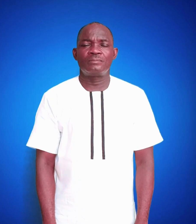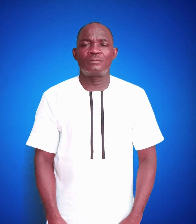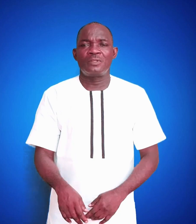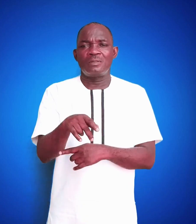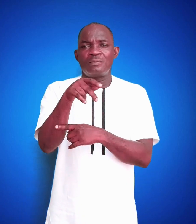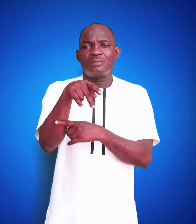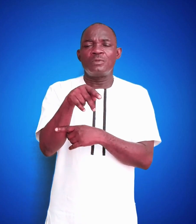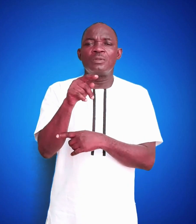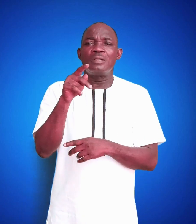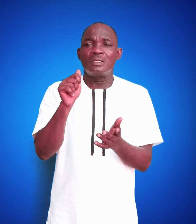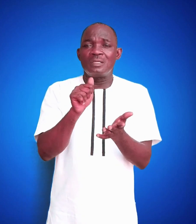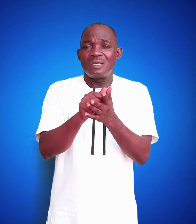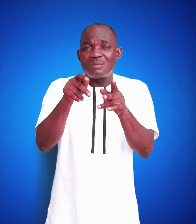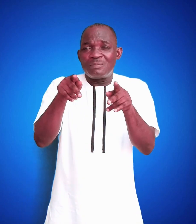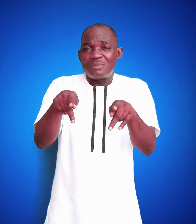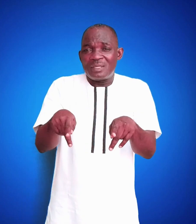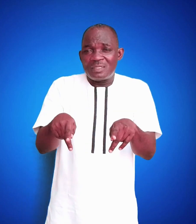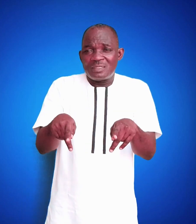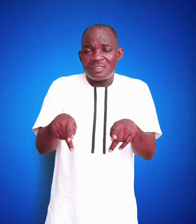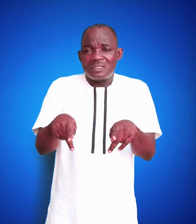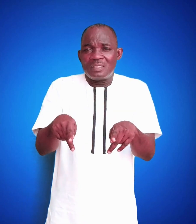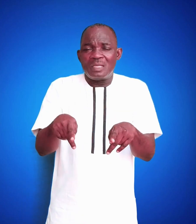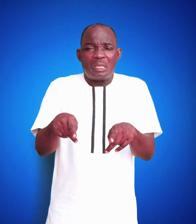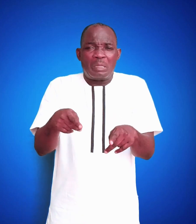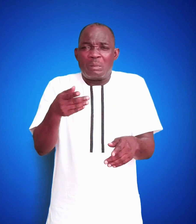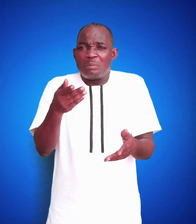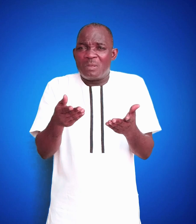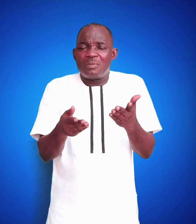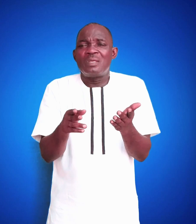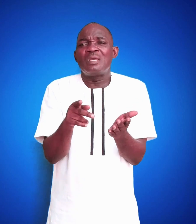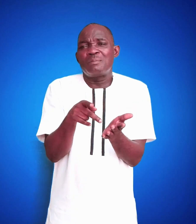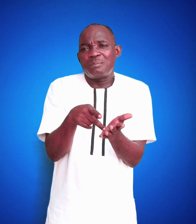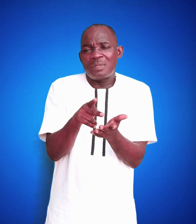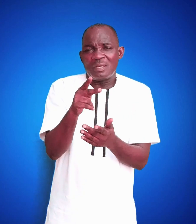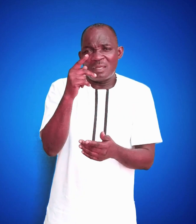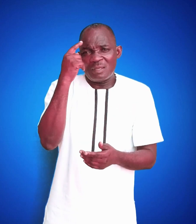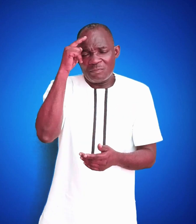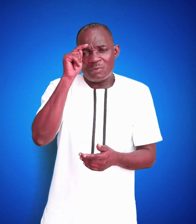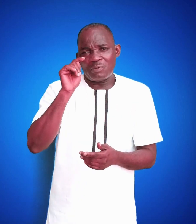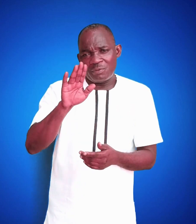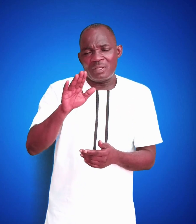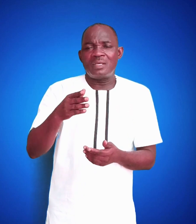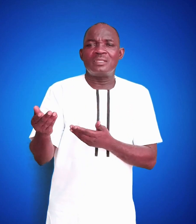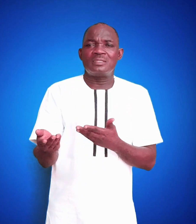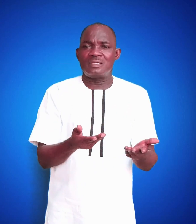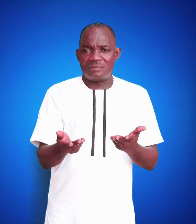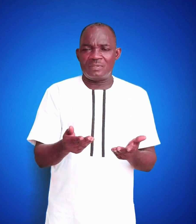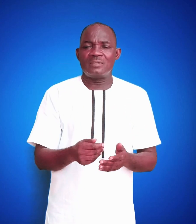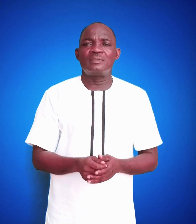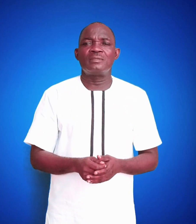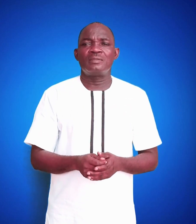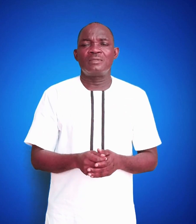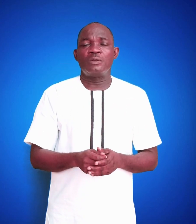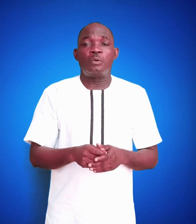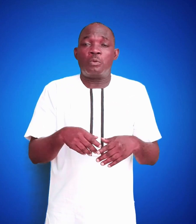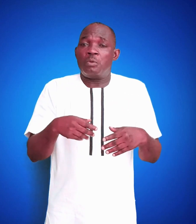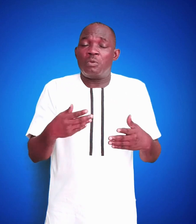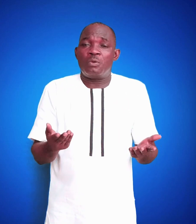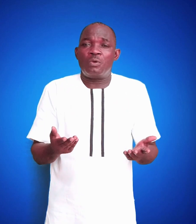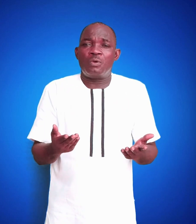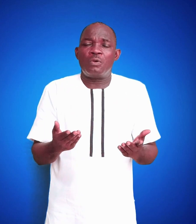He or she is either paid for the service delivered